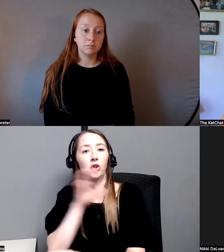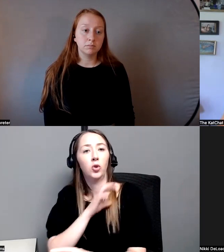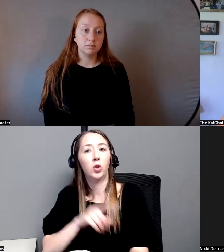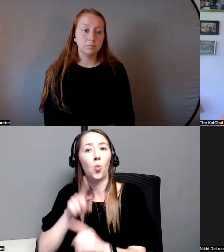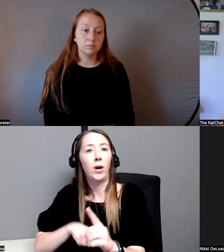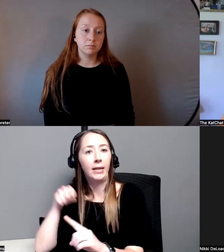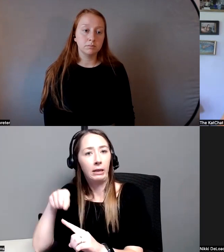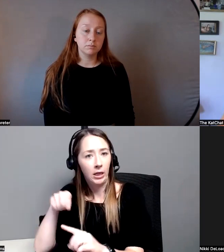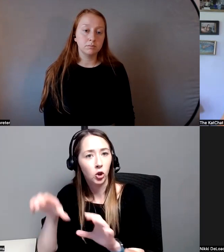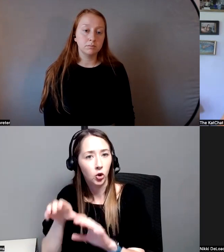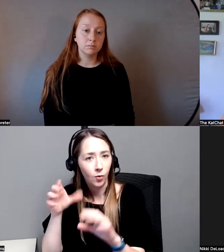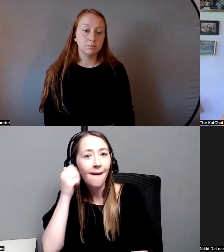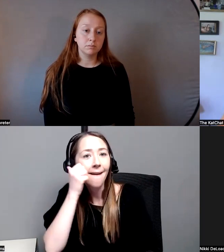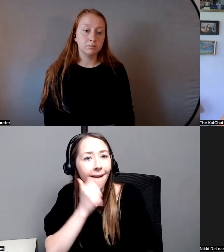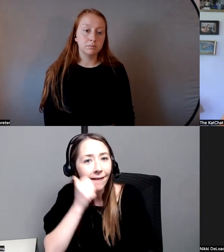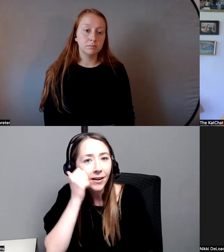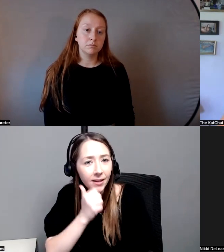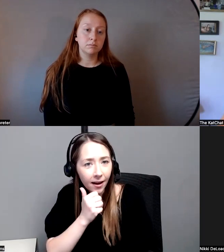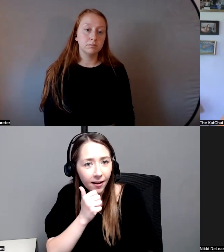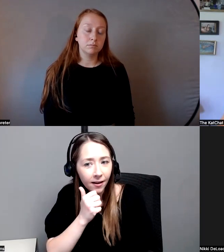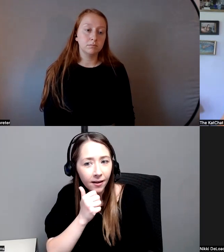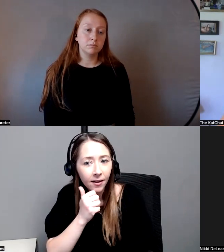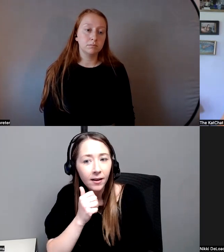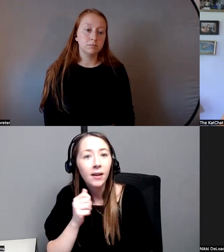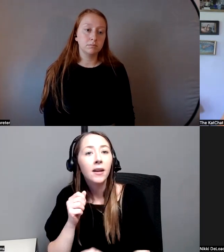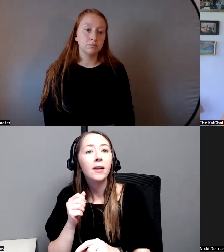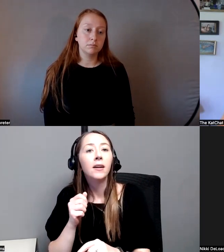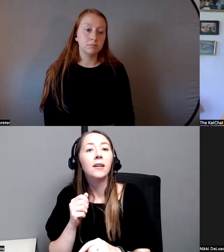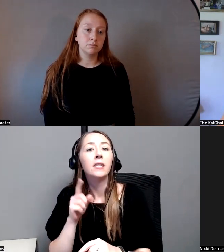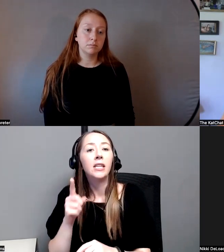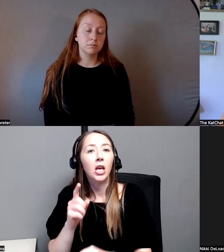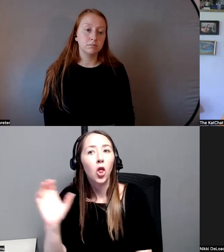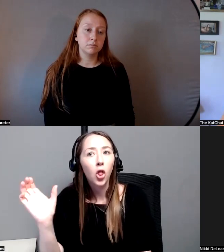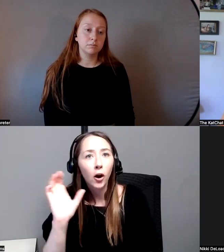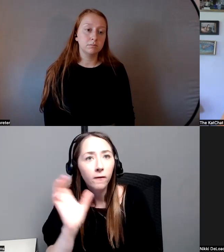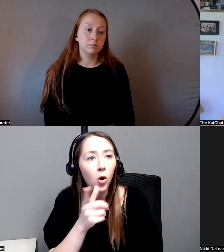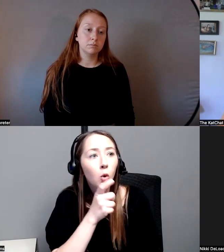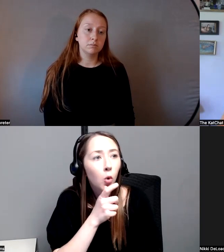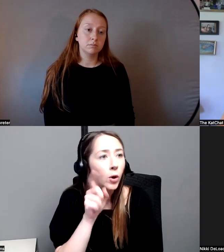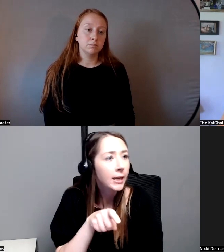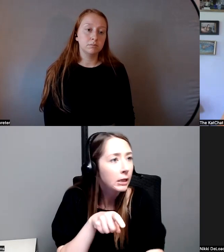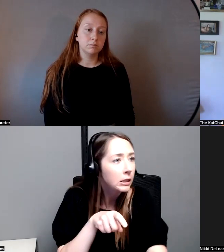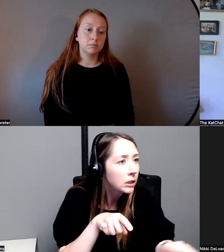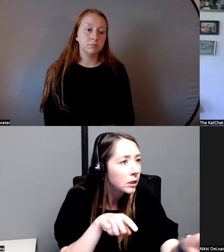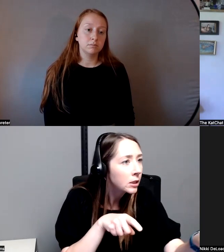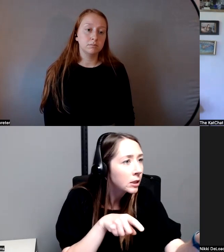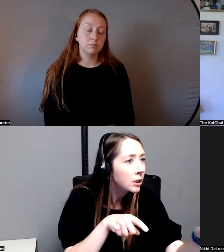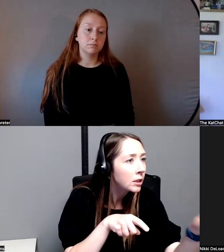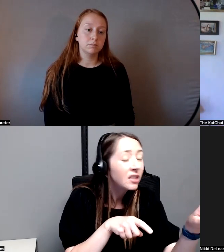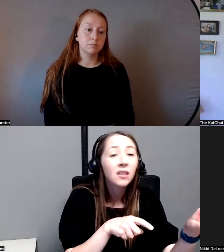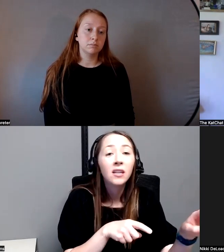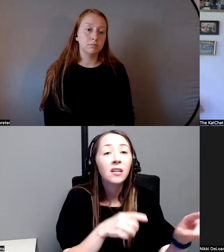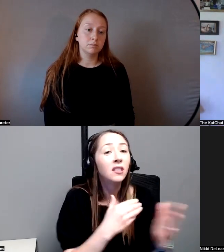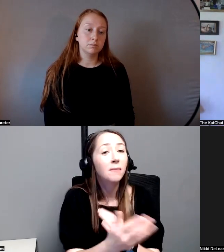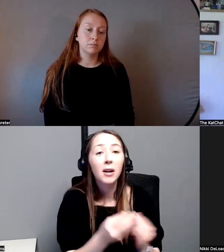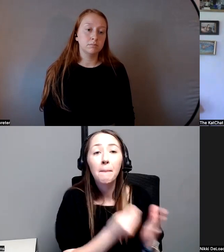did Jesus do every day of his life? He went towards the need. He did not care how much money you made. He didn't